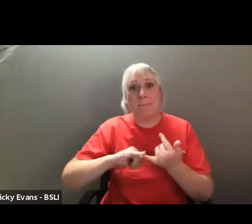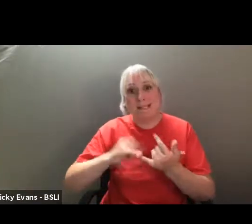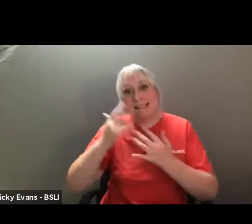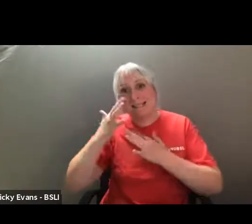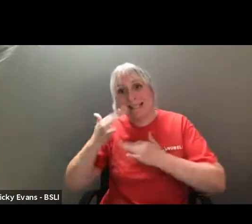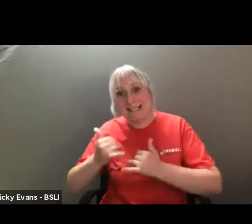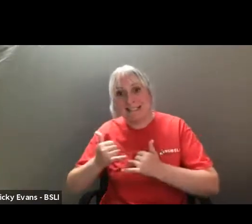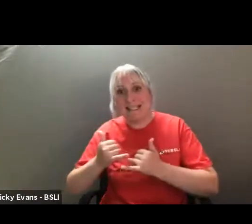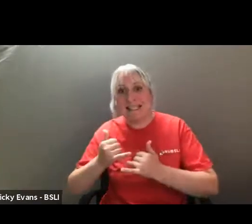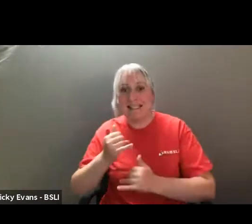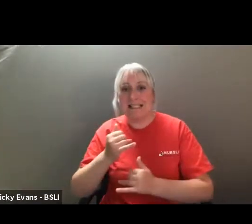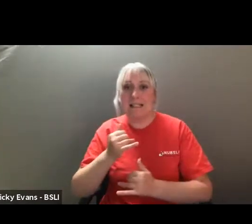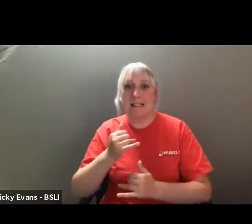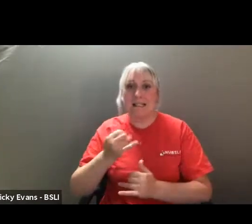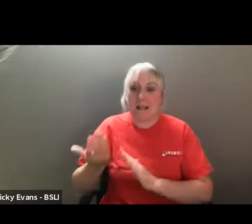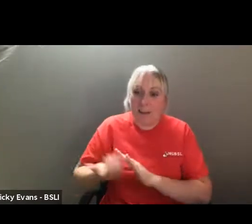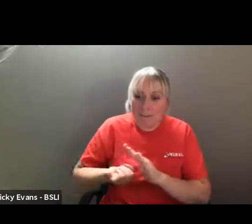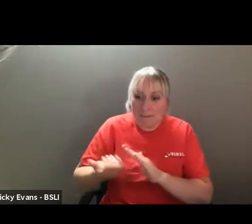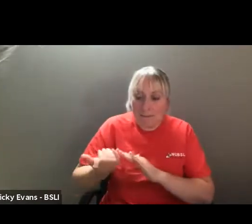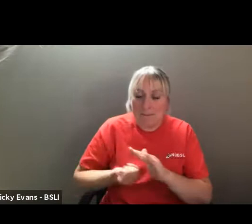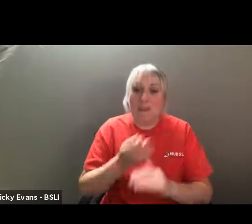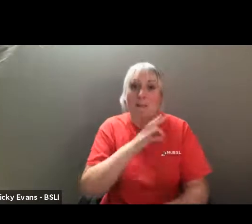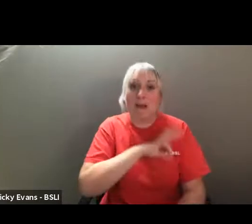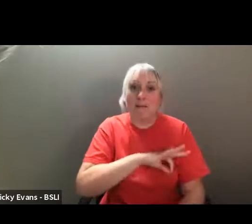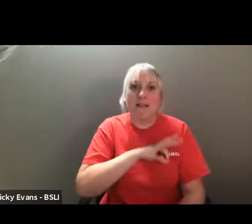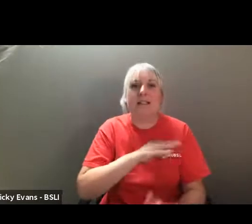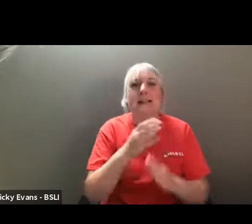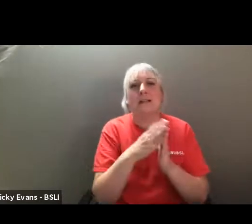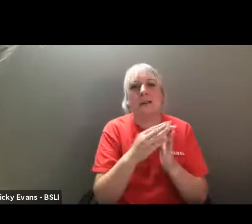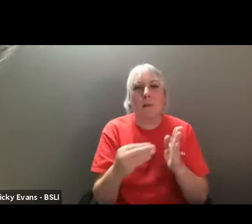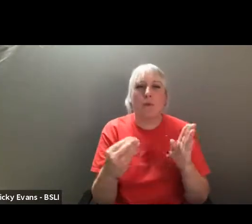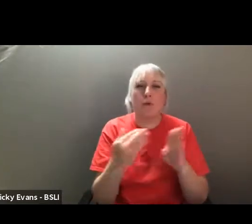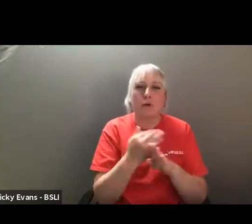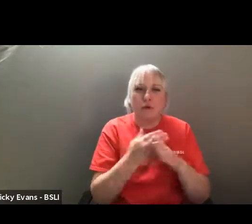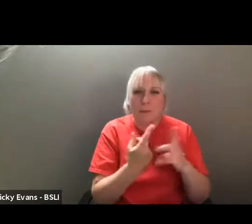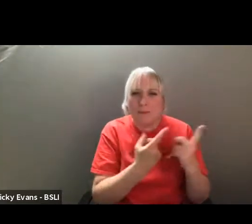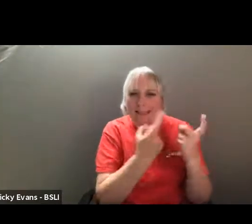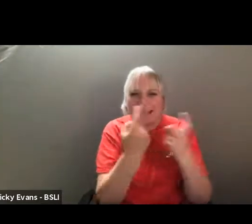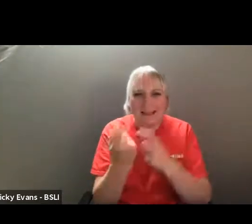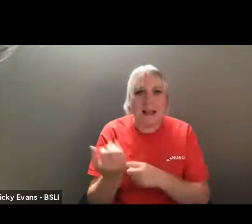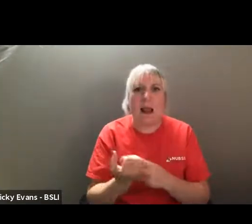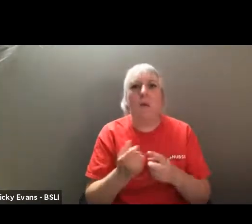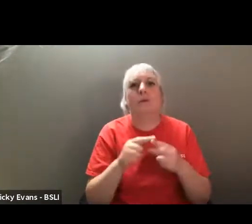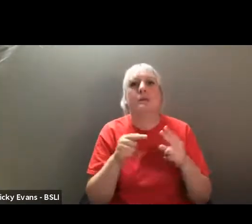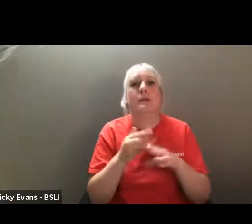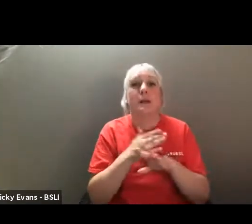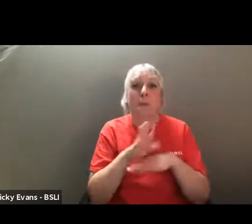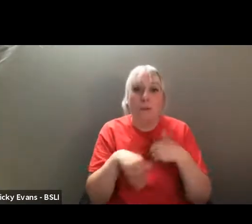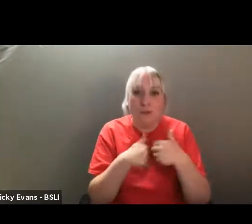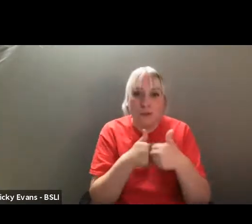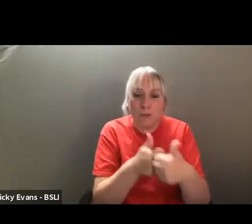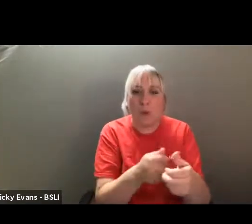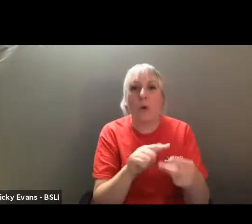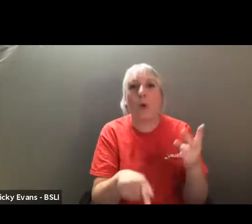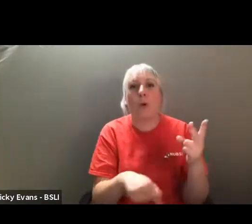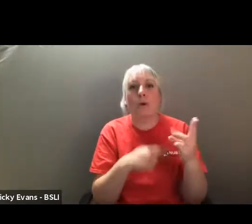like Job Seekers Allowance, Employment Support Allowance, and